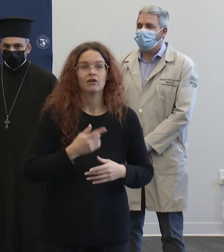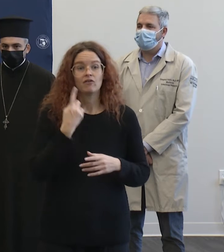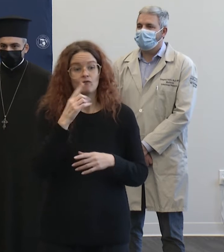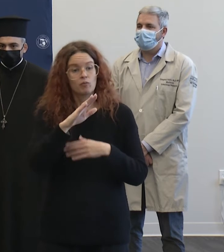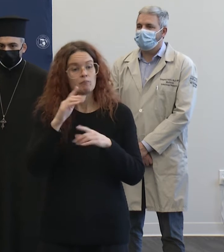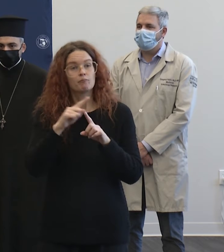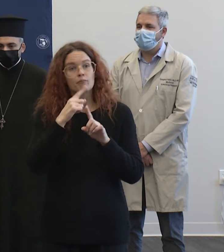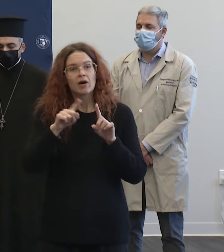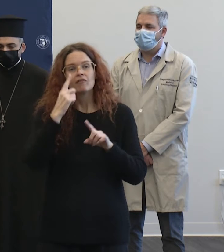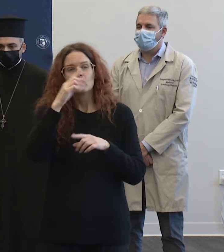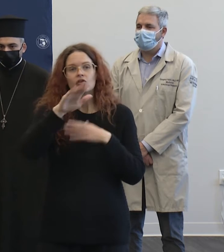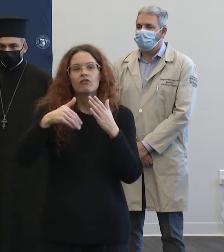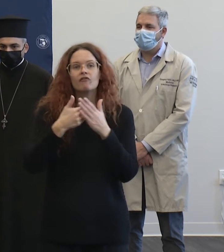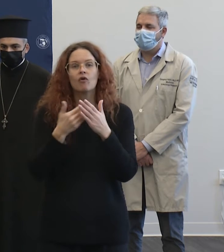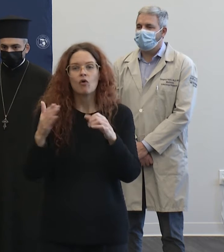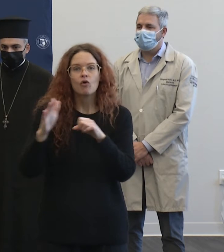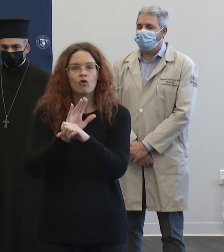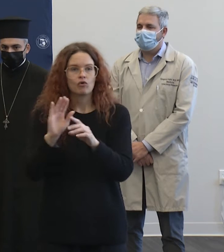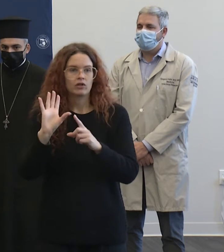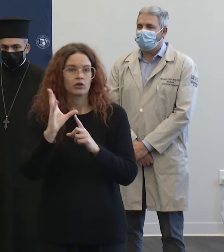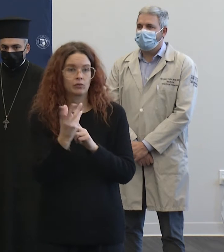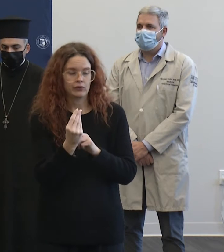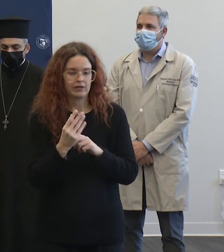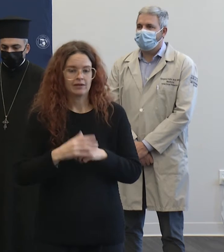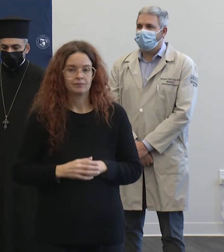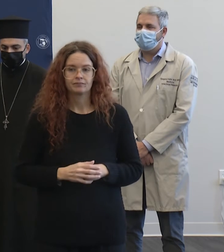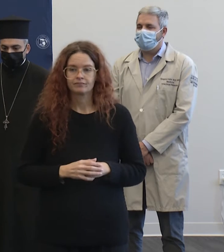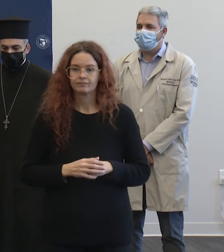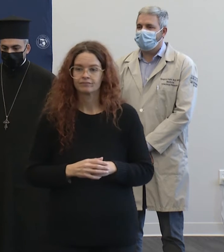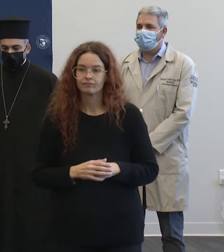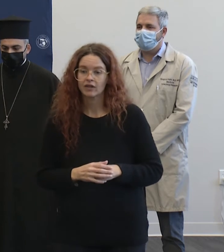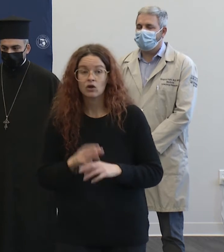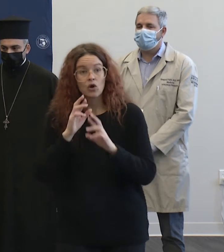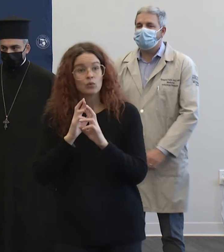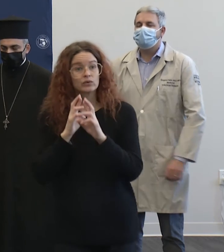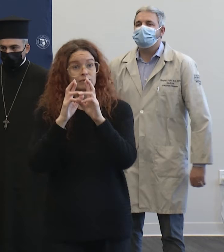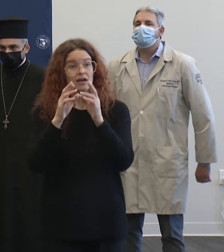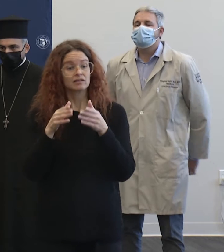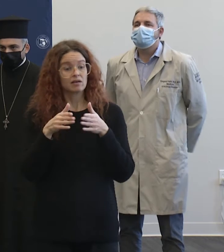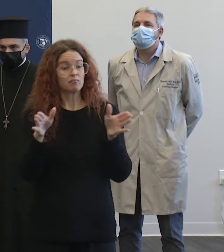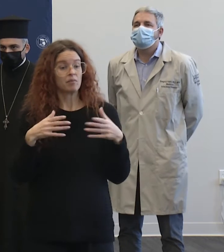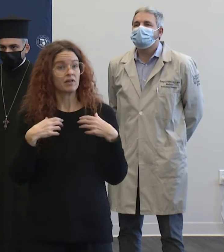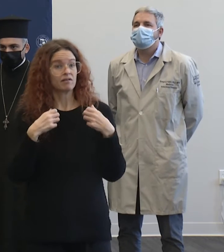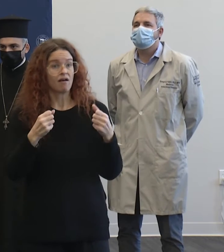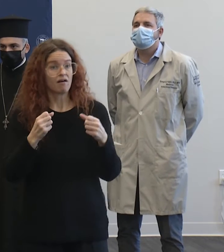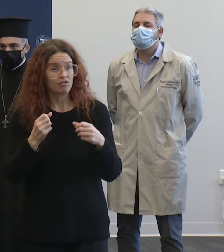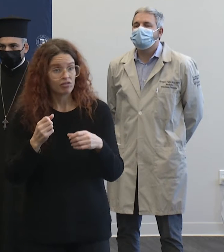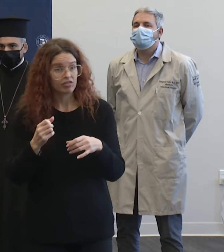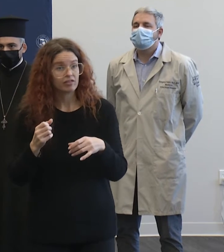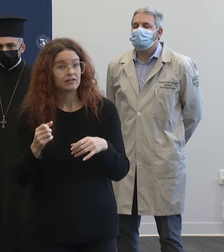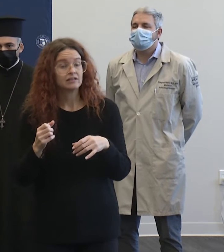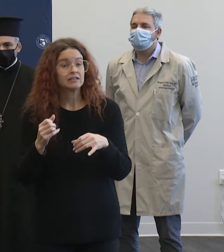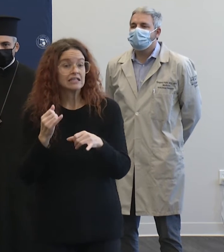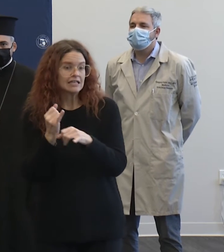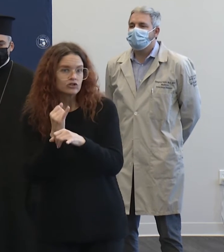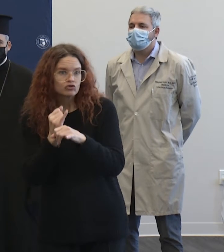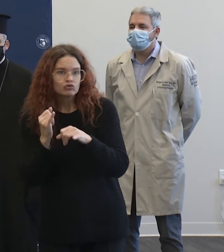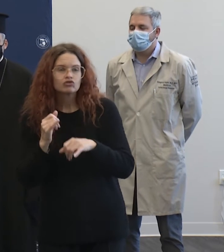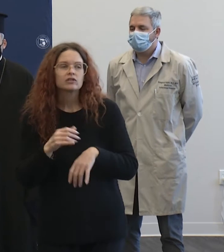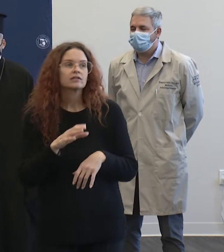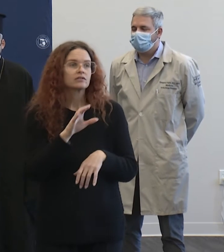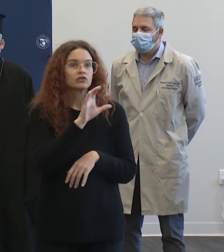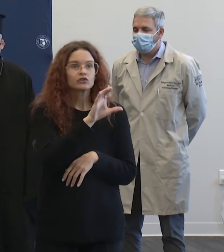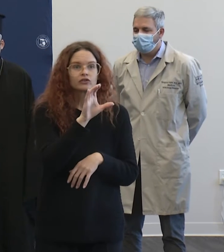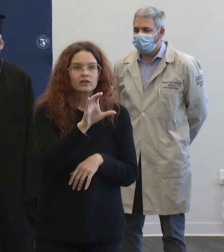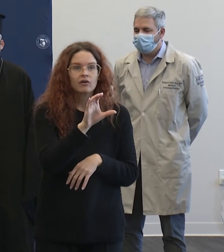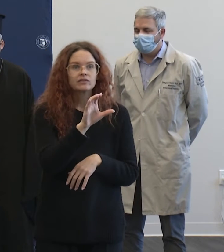community. And in the respect public health institutions, such as Cook County Department